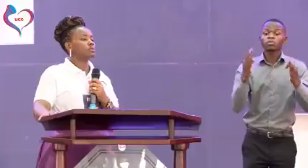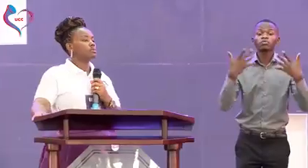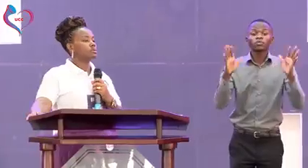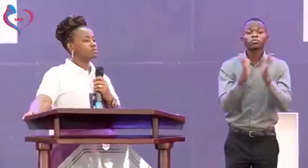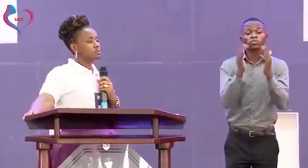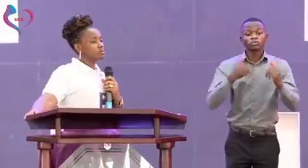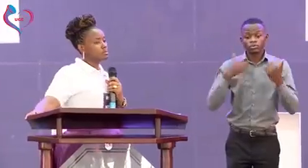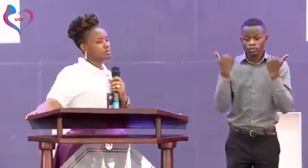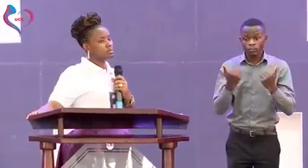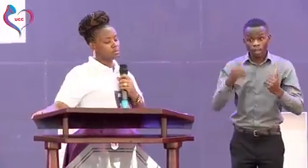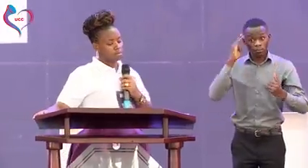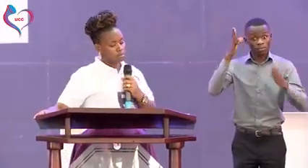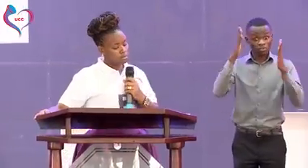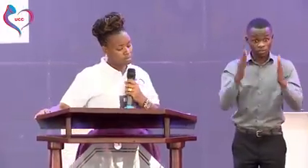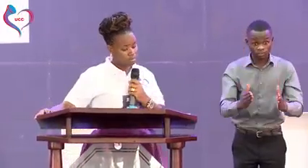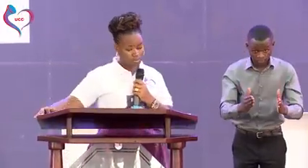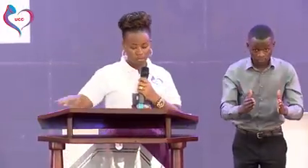apostle. Even the